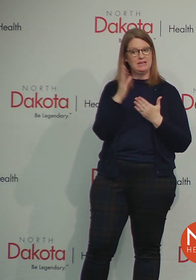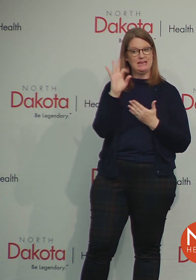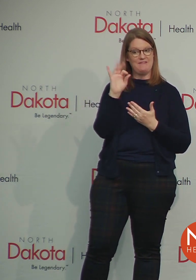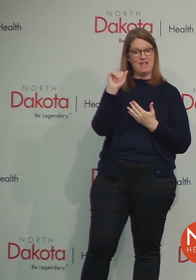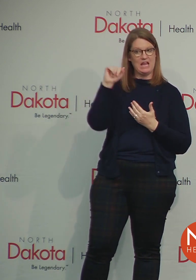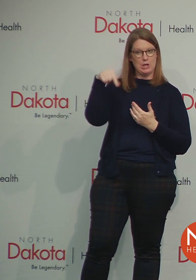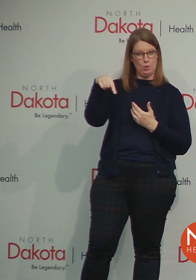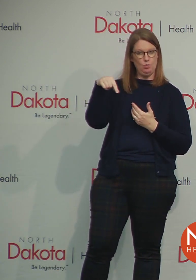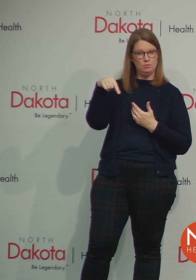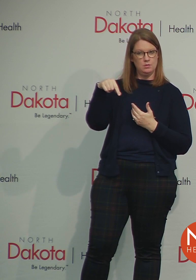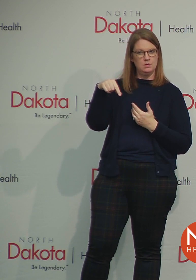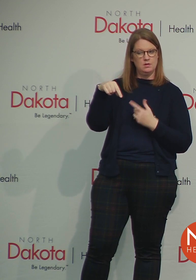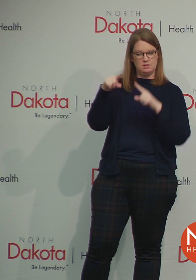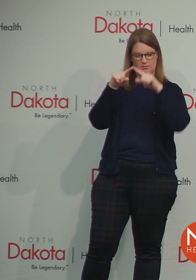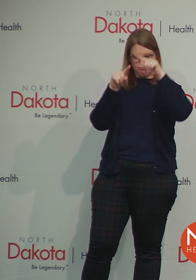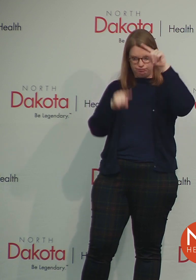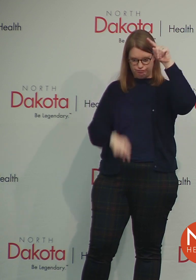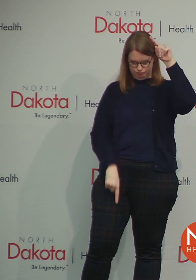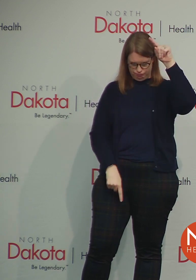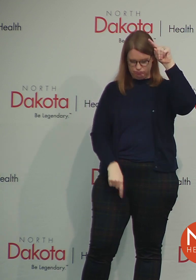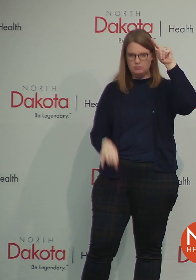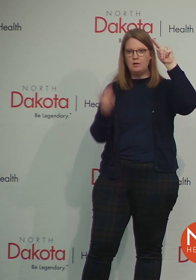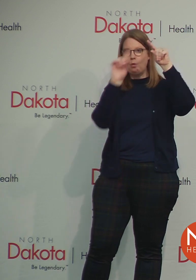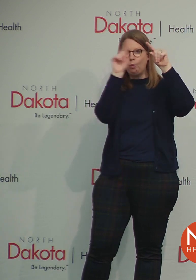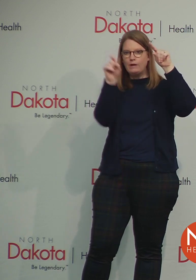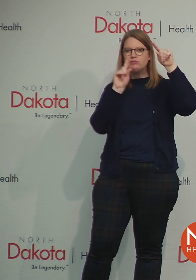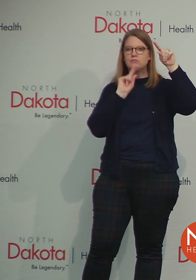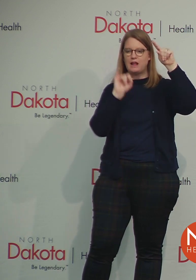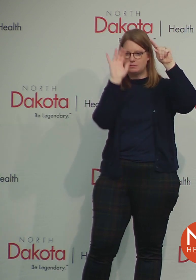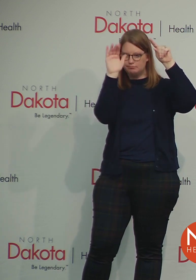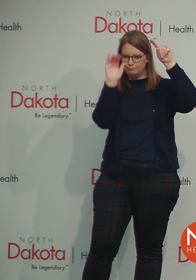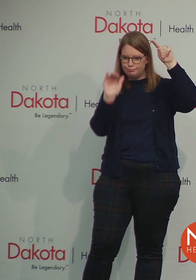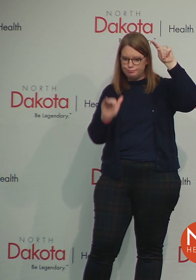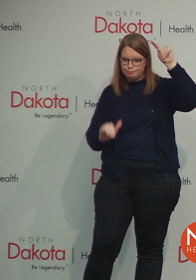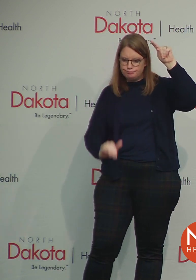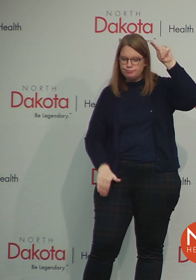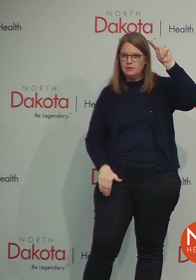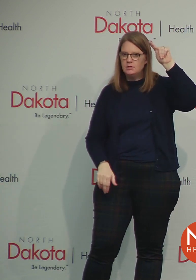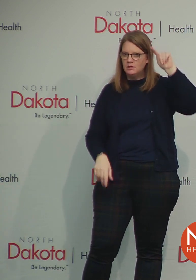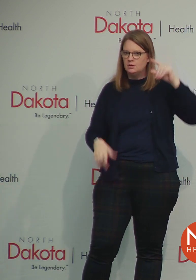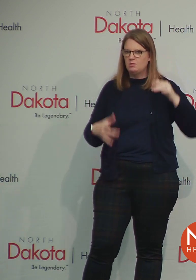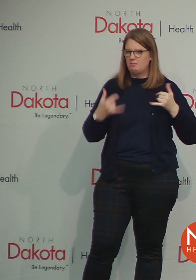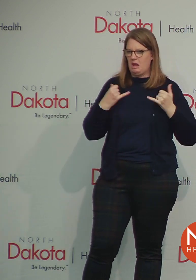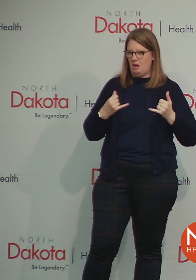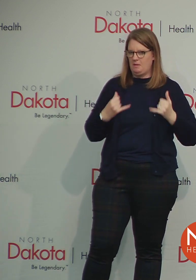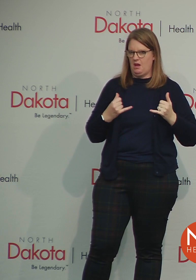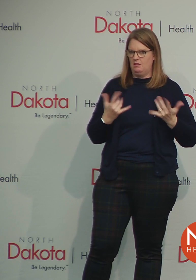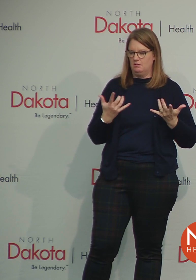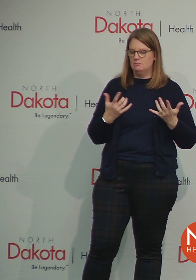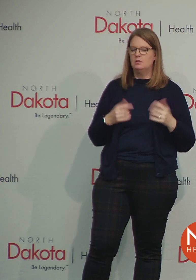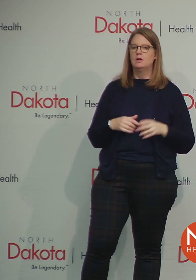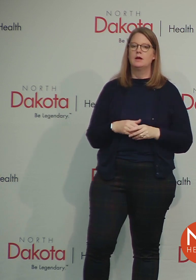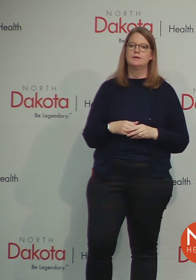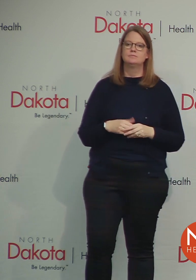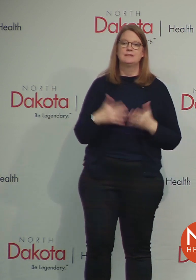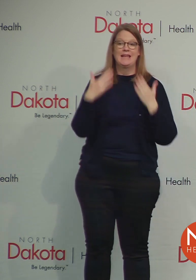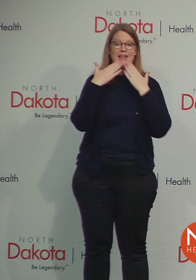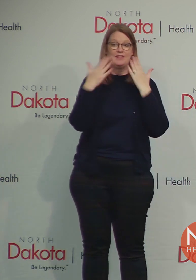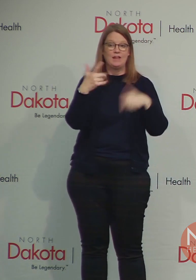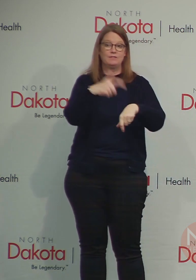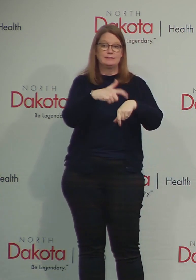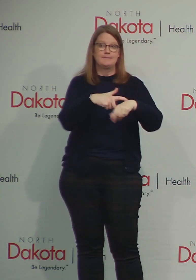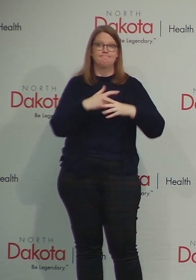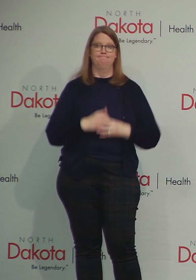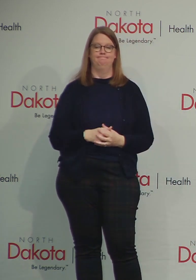on our website that has a lot of questions and answers that we've been receiving, and we keep that updated regularly. And thank you for your time